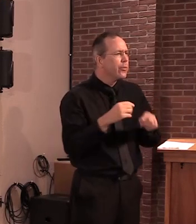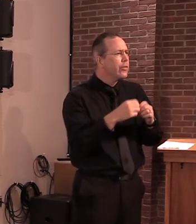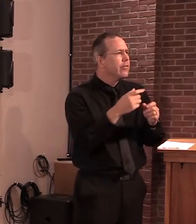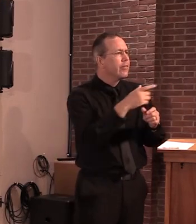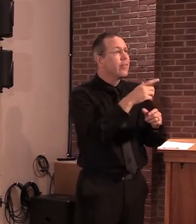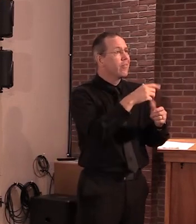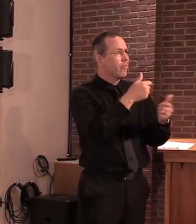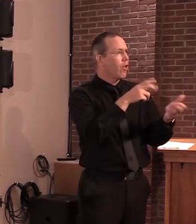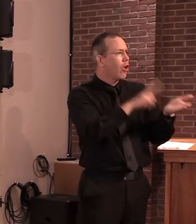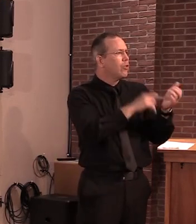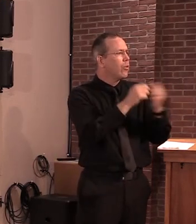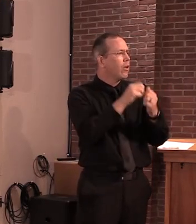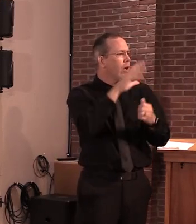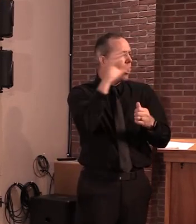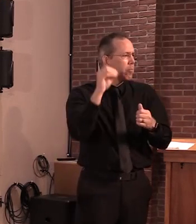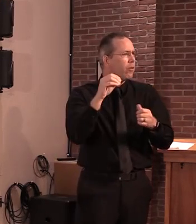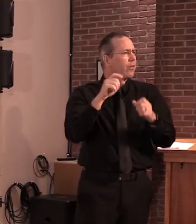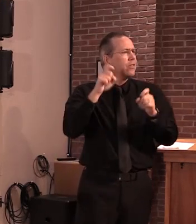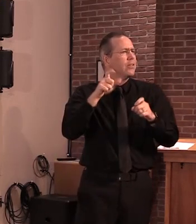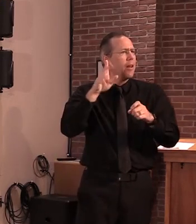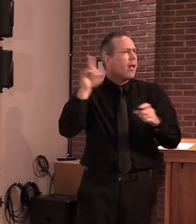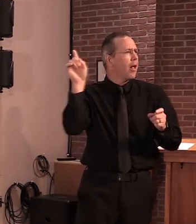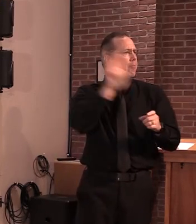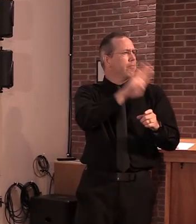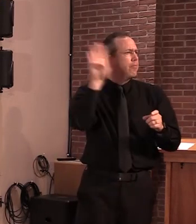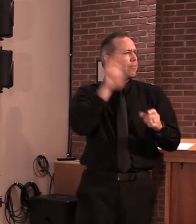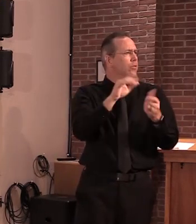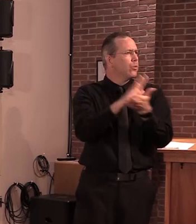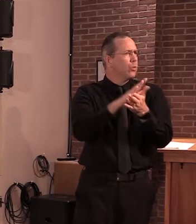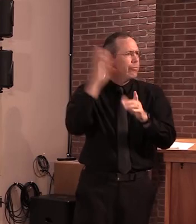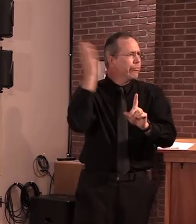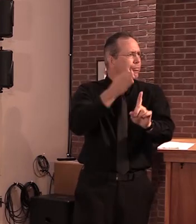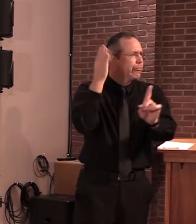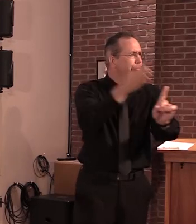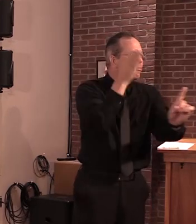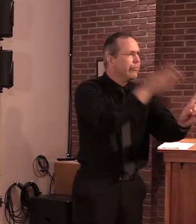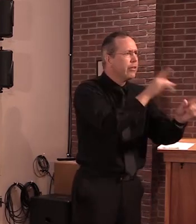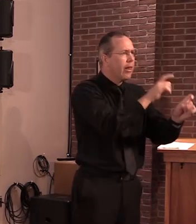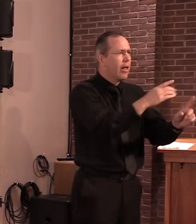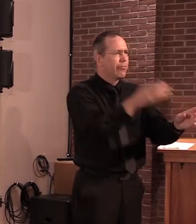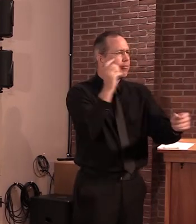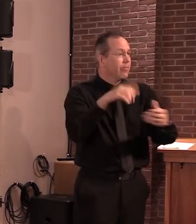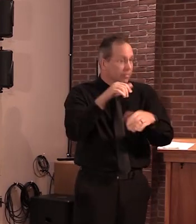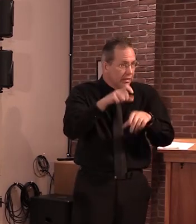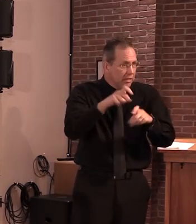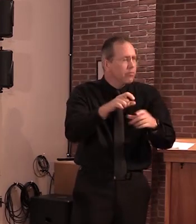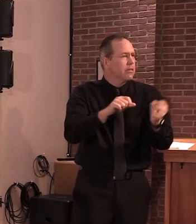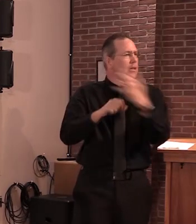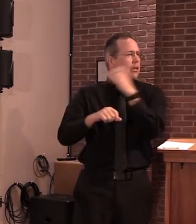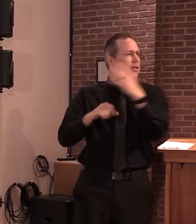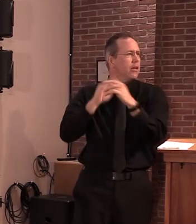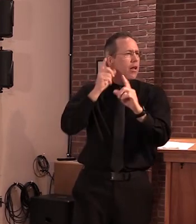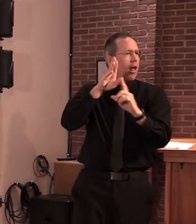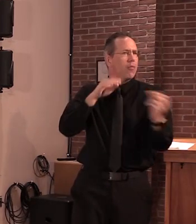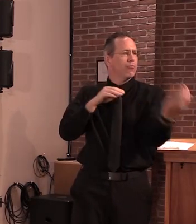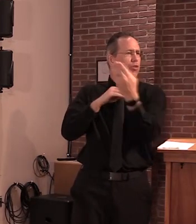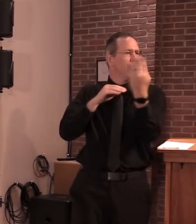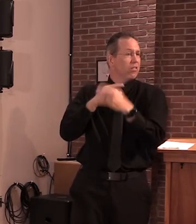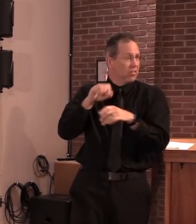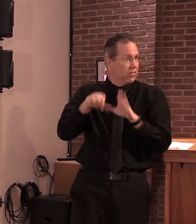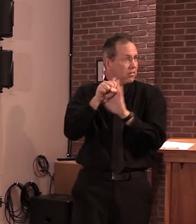and we'll be dependent on them for those early results. We have, however, agreed that should there